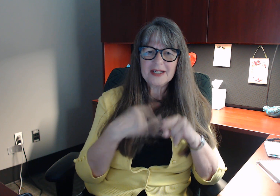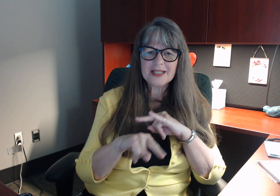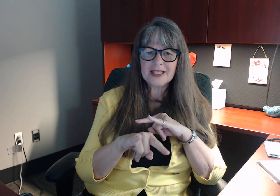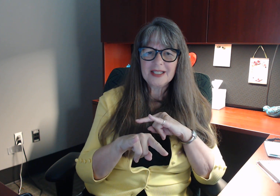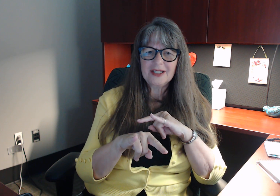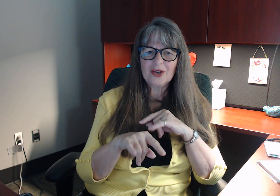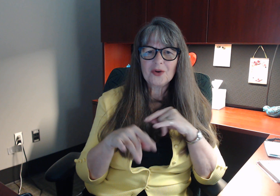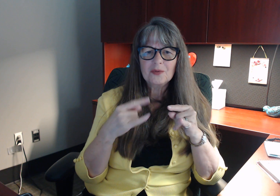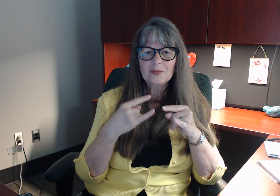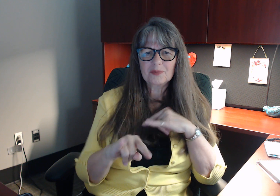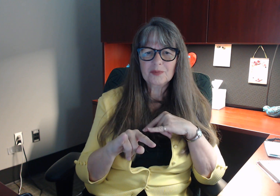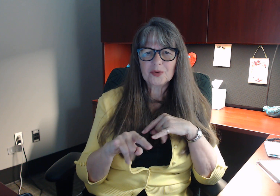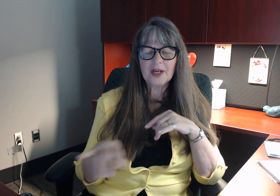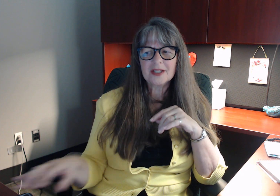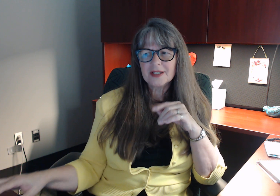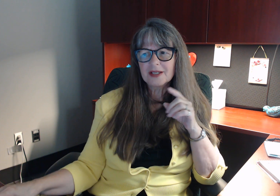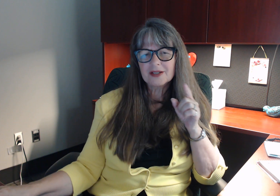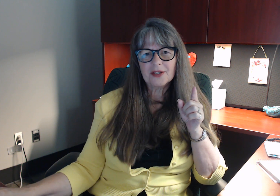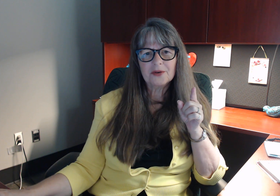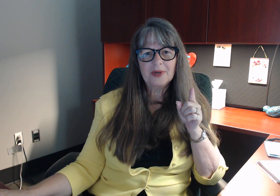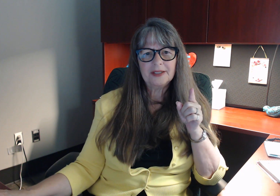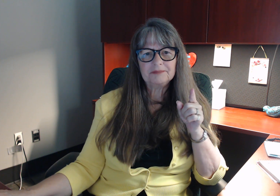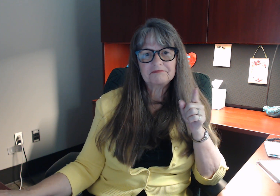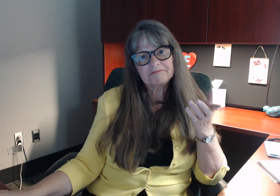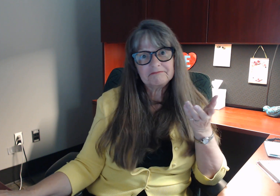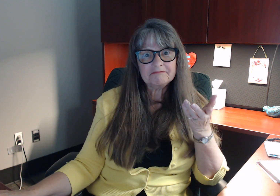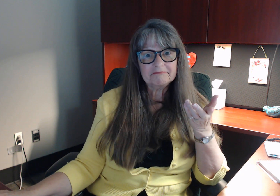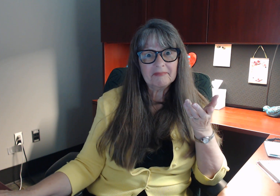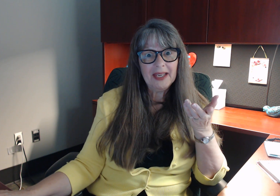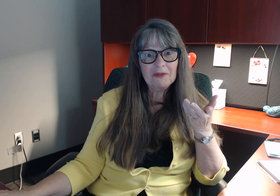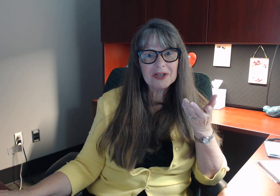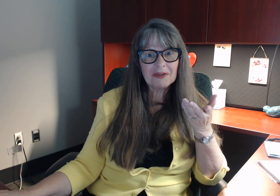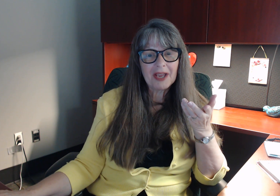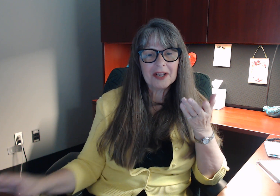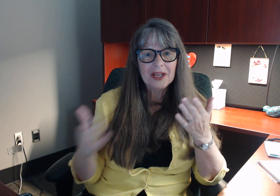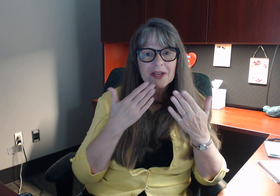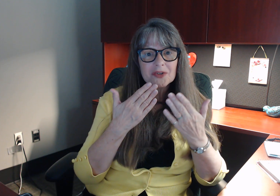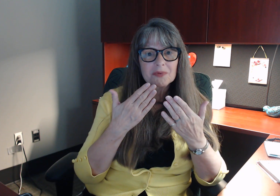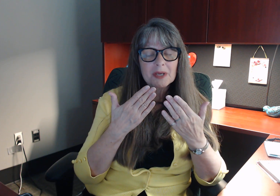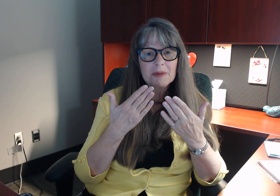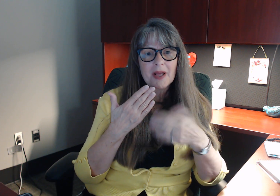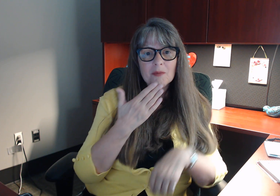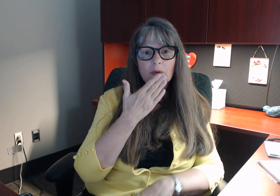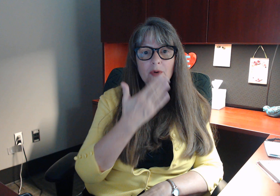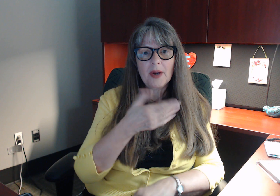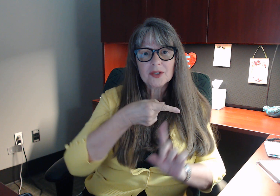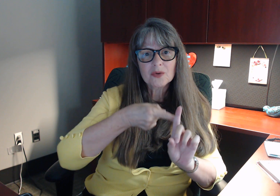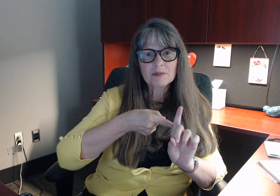us, betrayed us. So anyway, so some people have it more of a gratitude month,